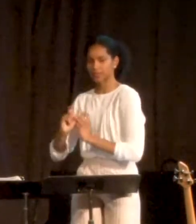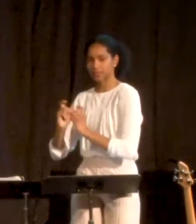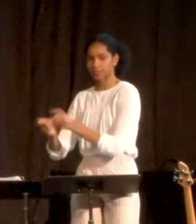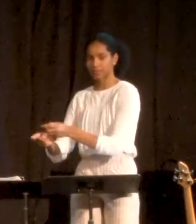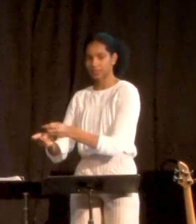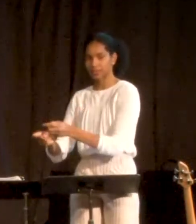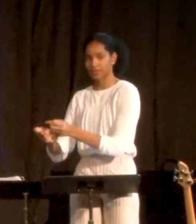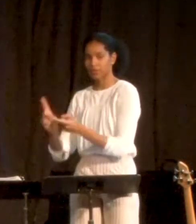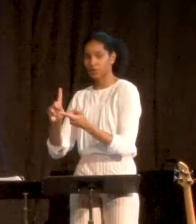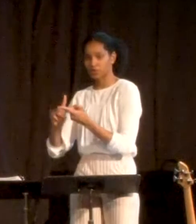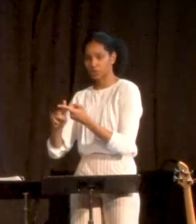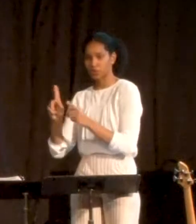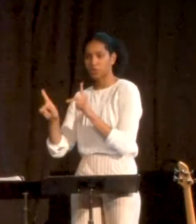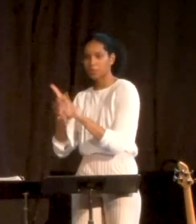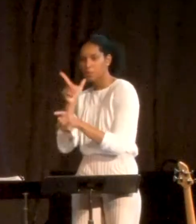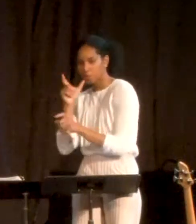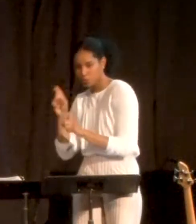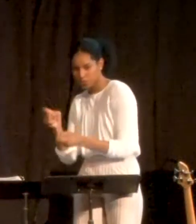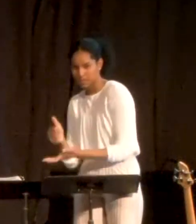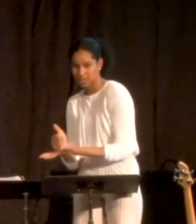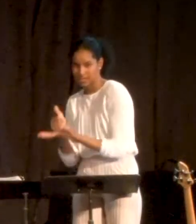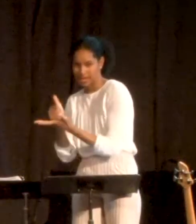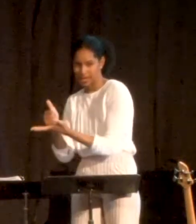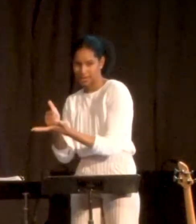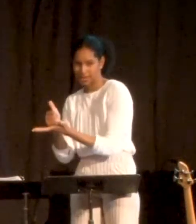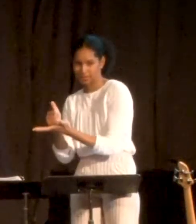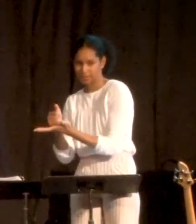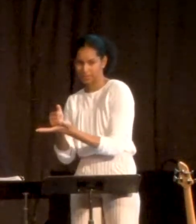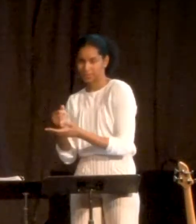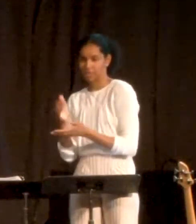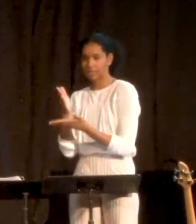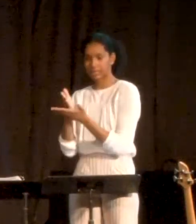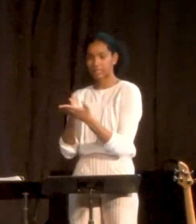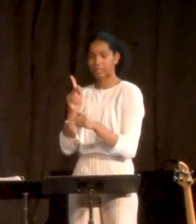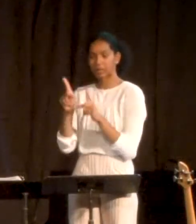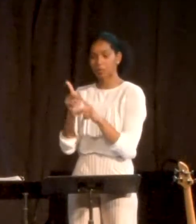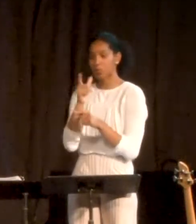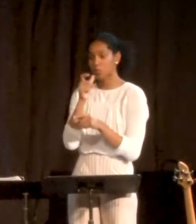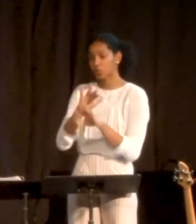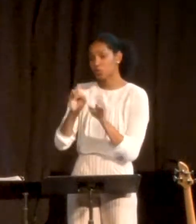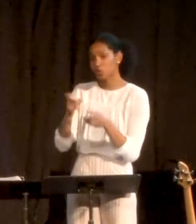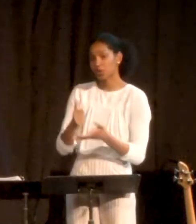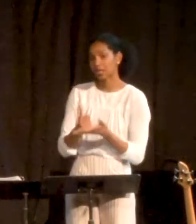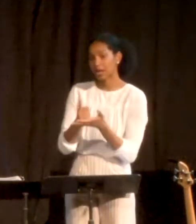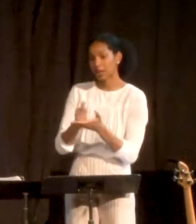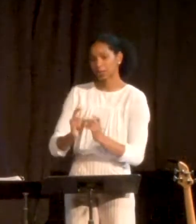charity, what we would call the Finance and Congregational Care Committee,